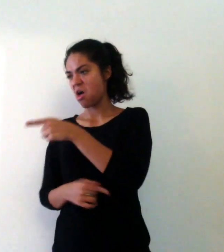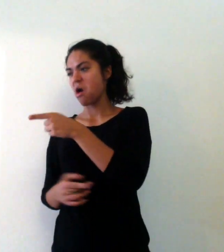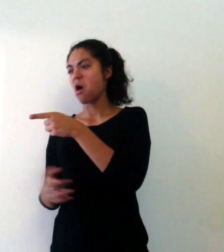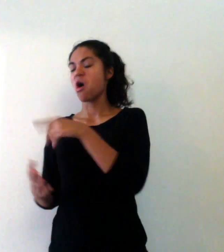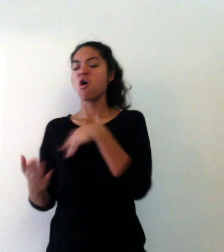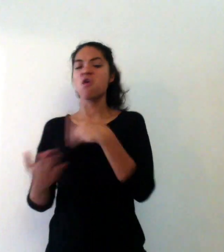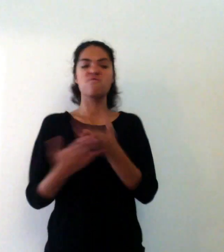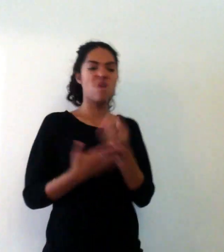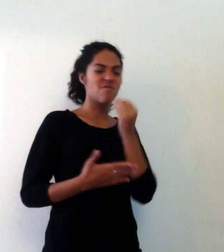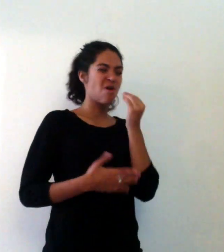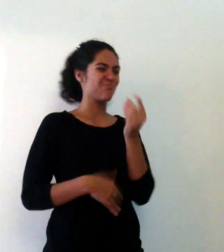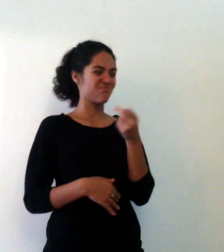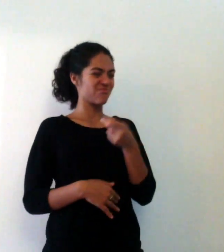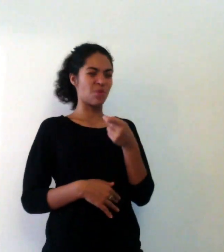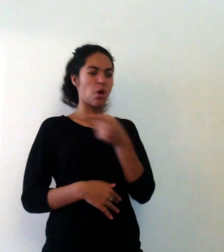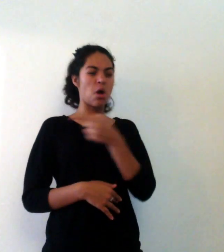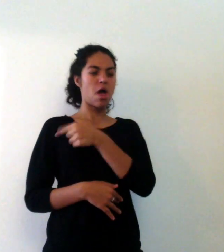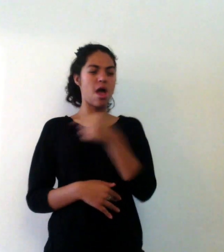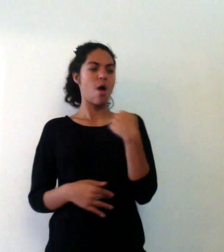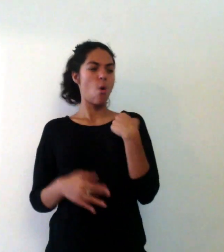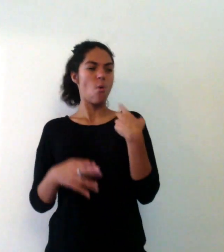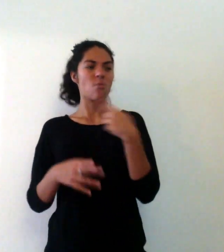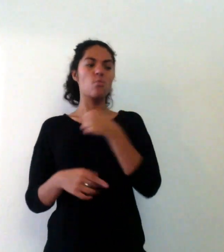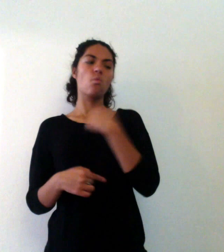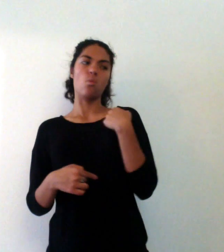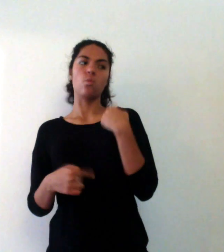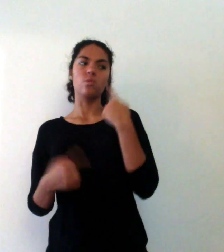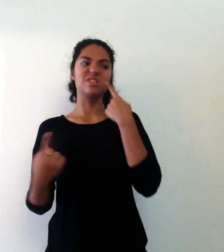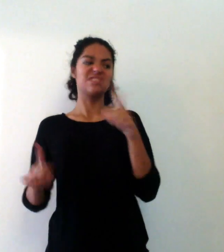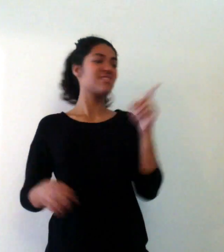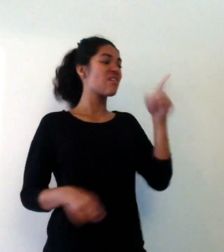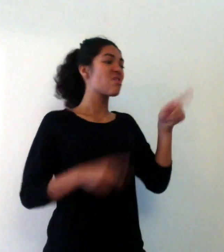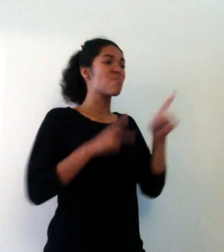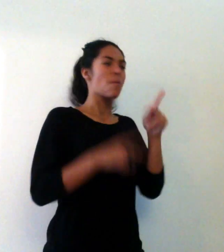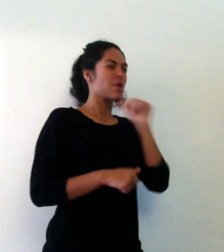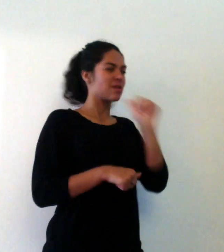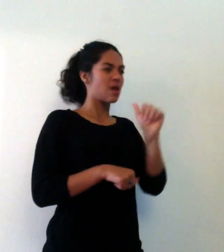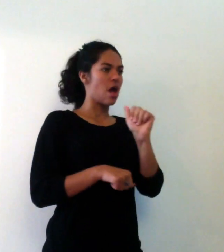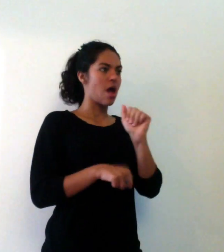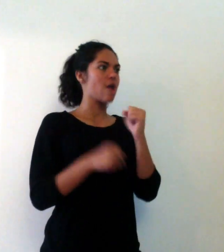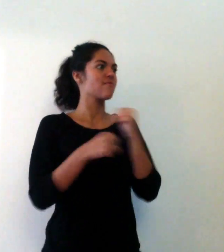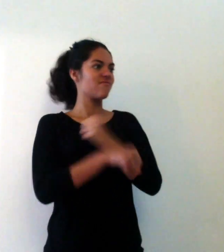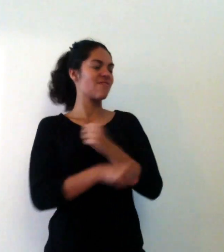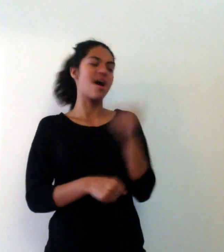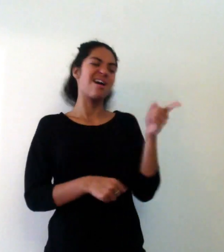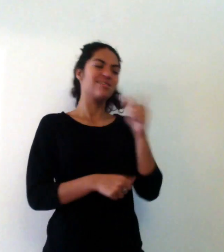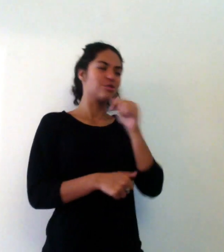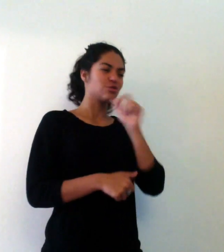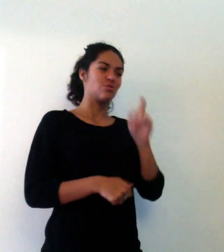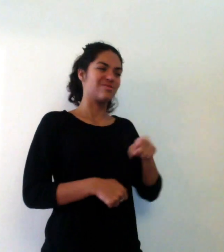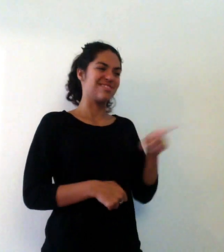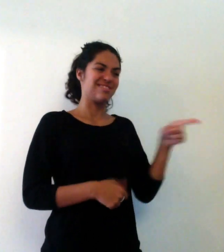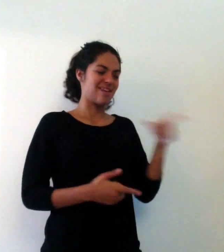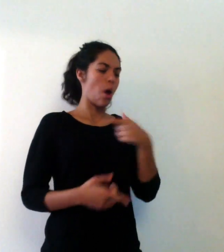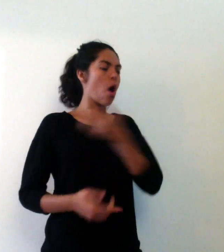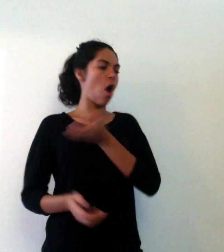own. I don't think we're going to share the booty with the rest of them." And David said, "Don't ever say that